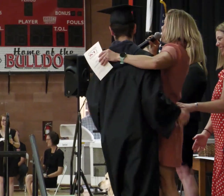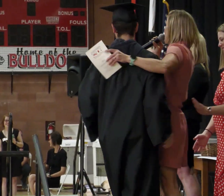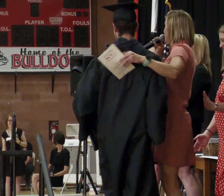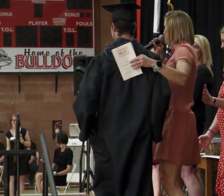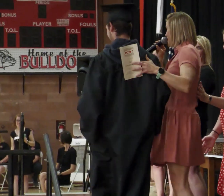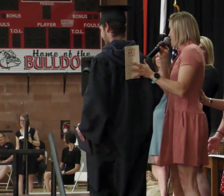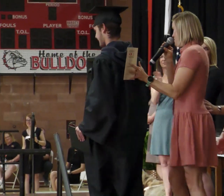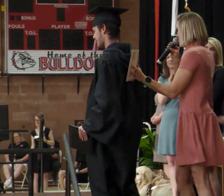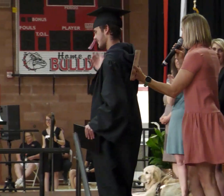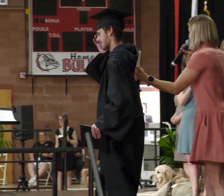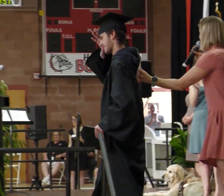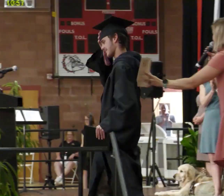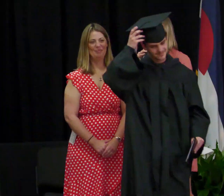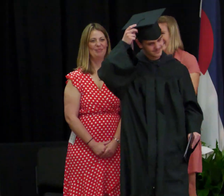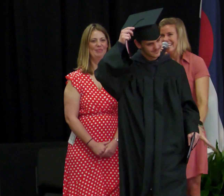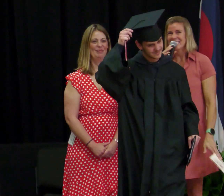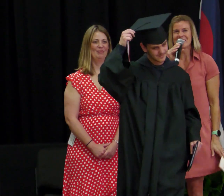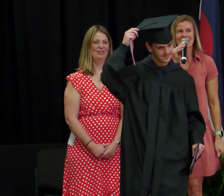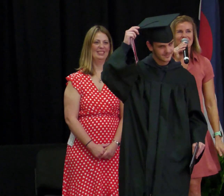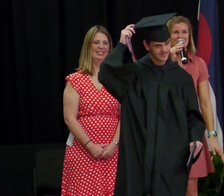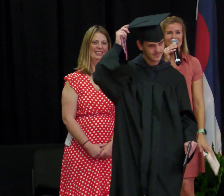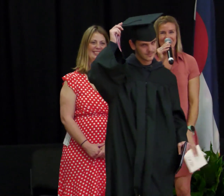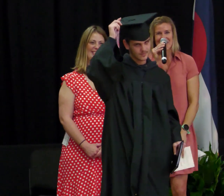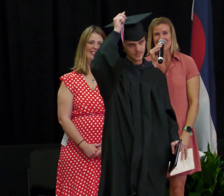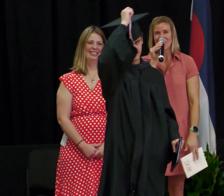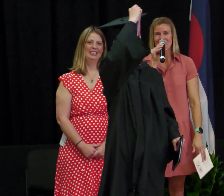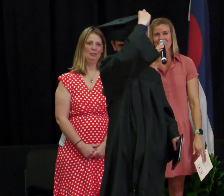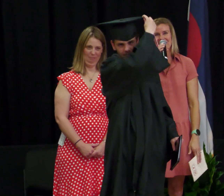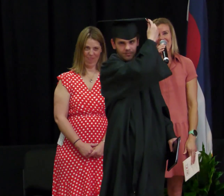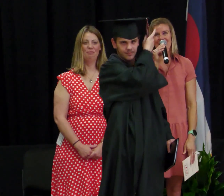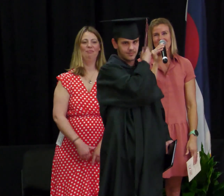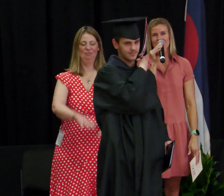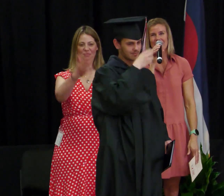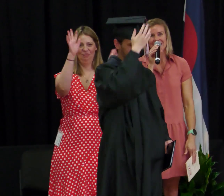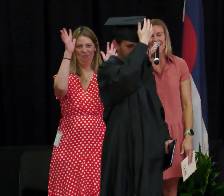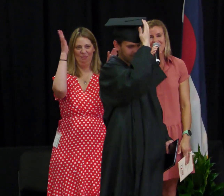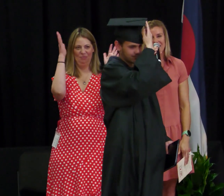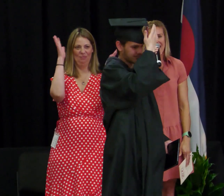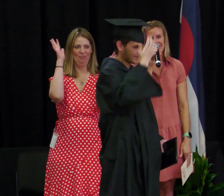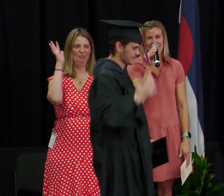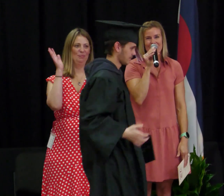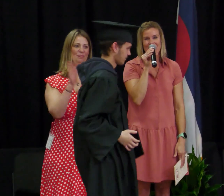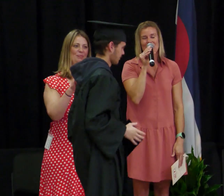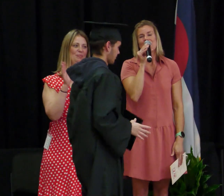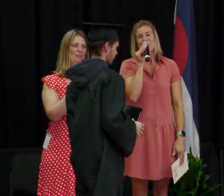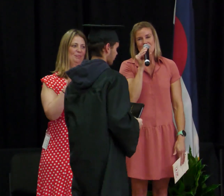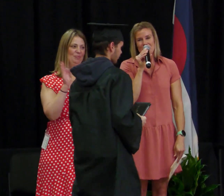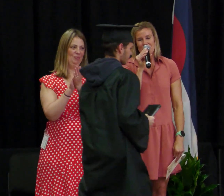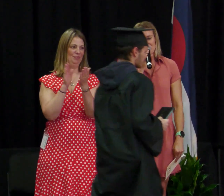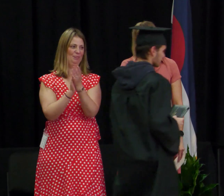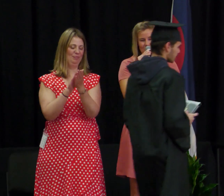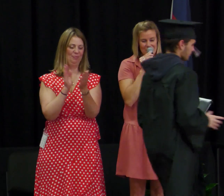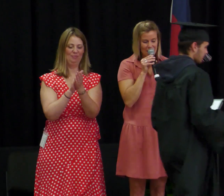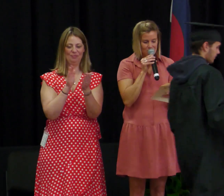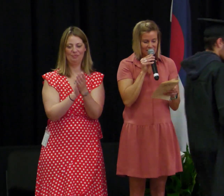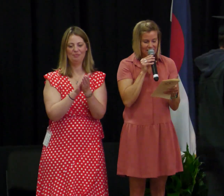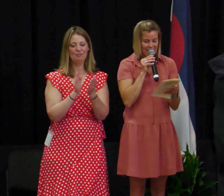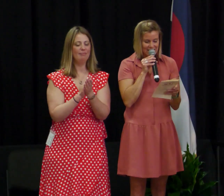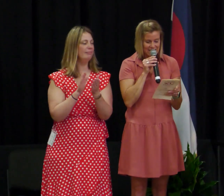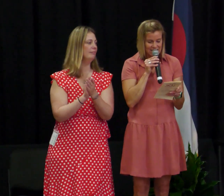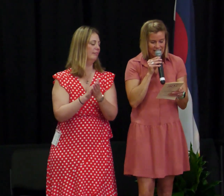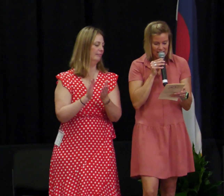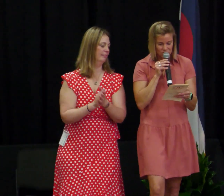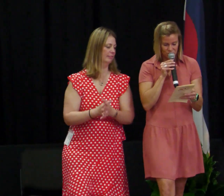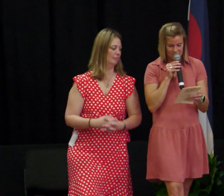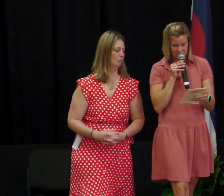He's picking me up Okay To the front corner of the stage Right to left tassel Brayden